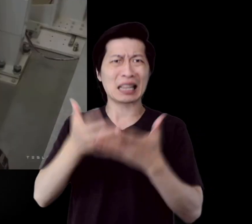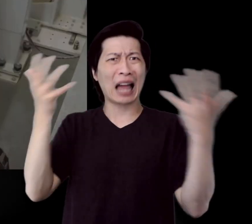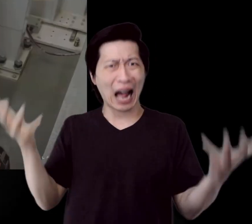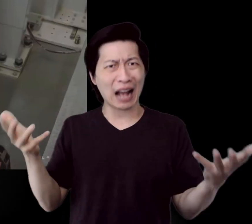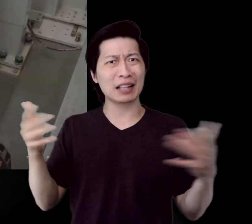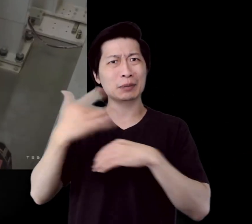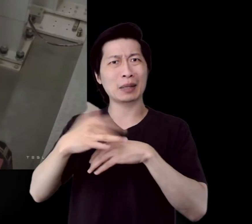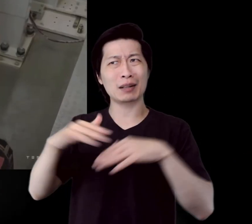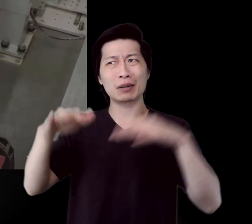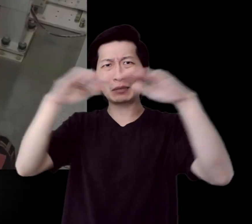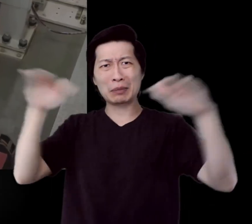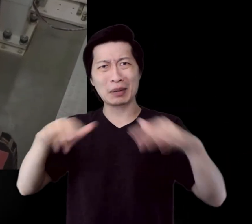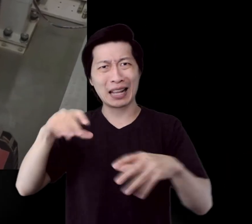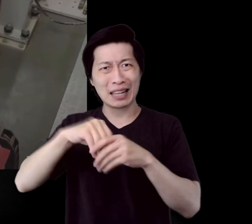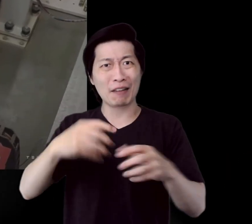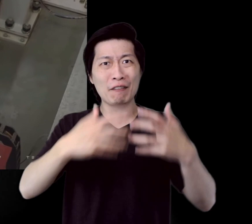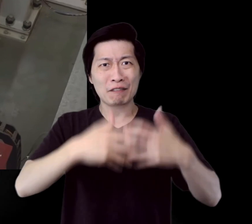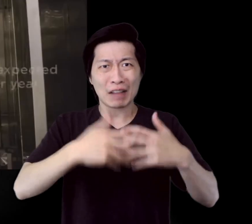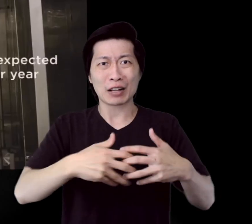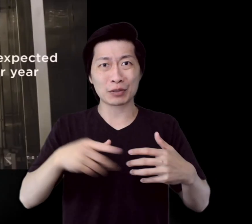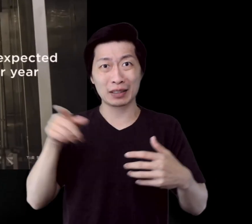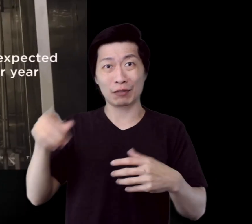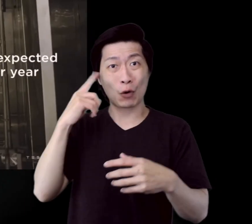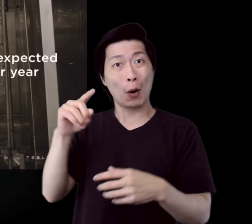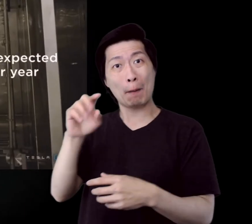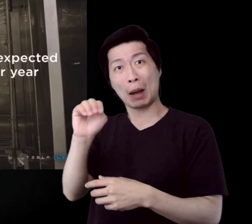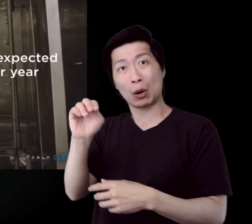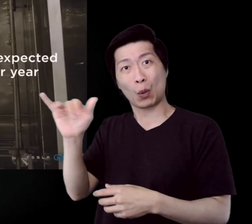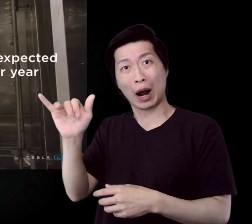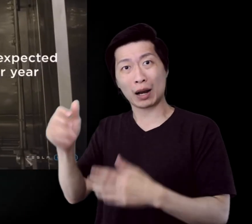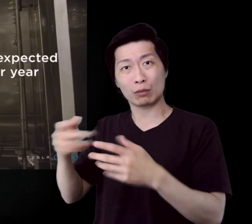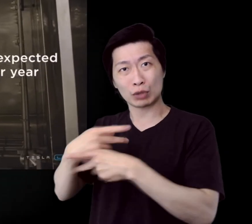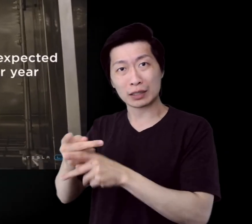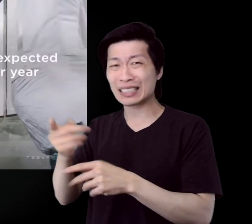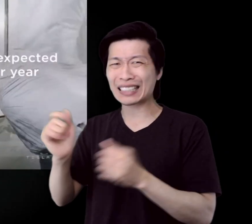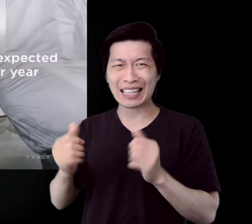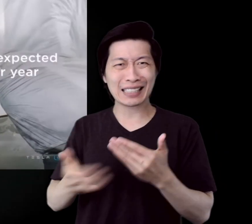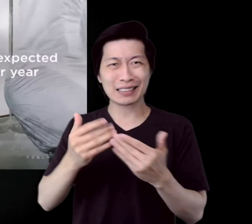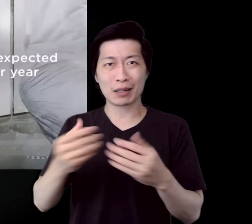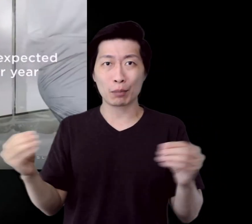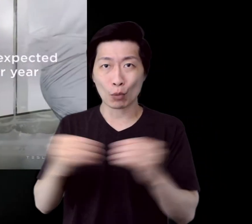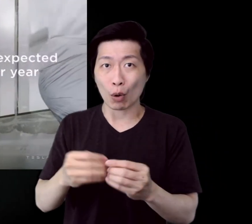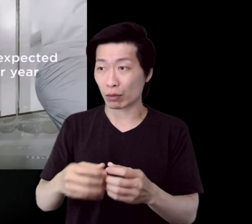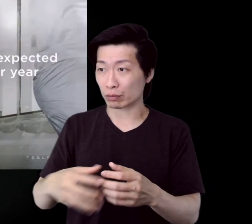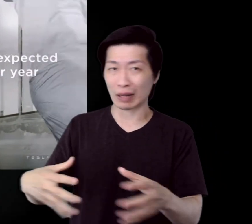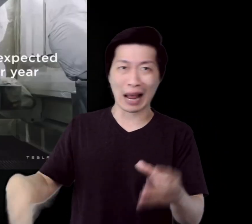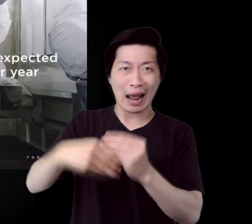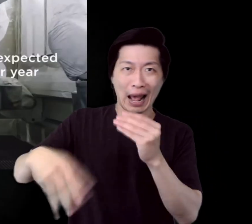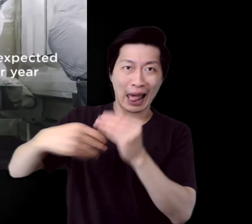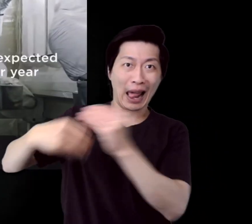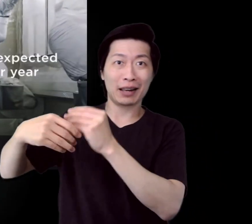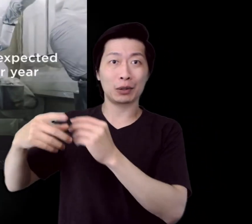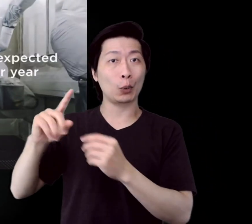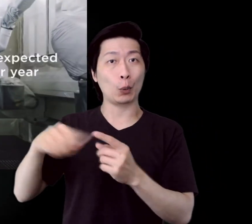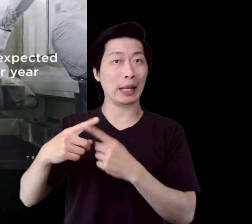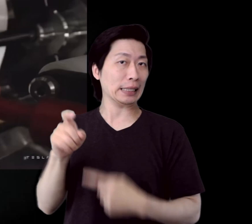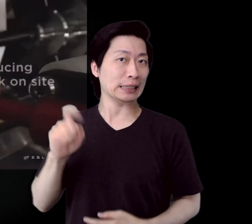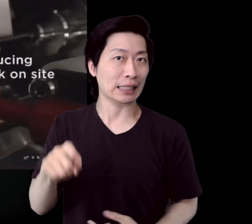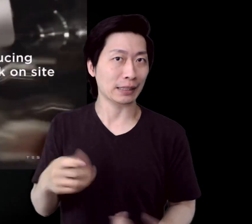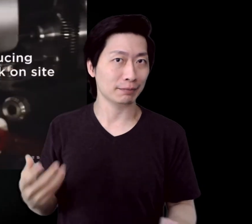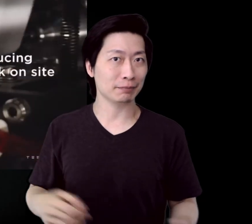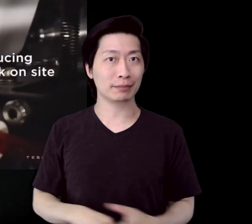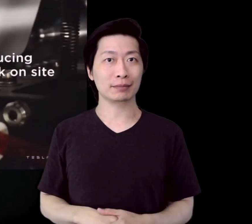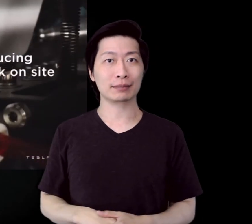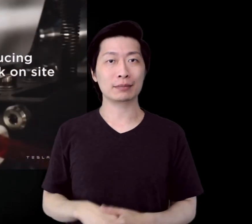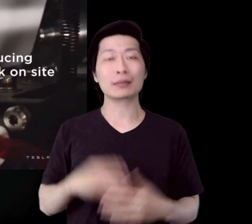in the factory where the Model Y production line is, so they can easily expand the numbers of production line when